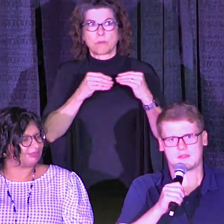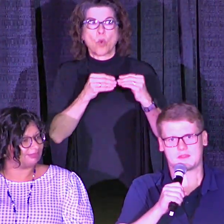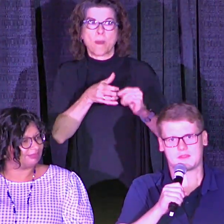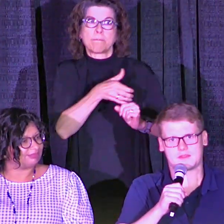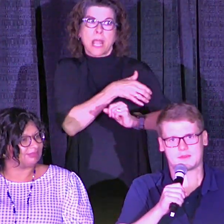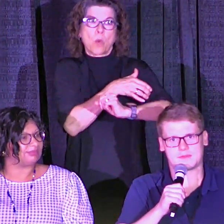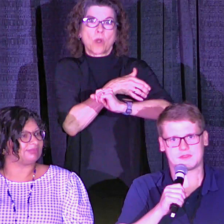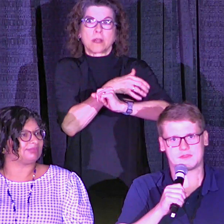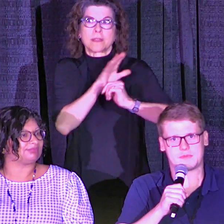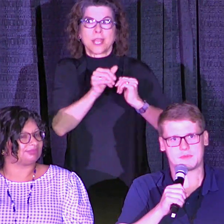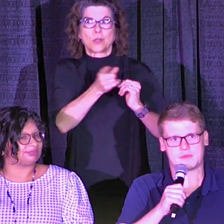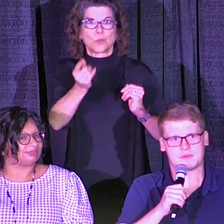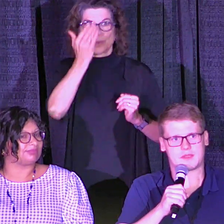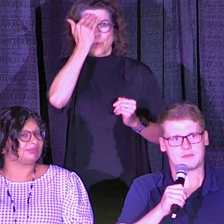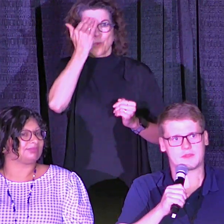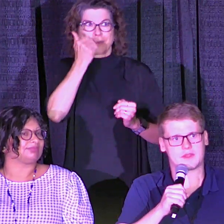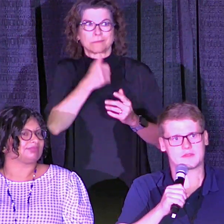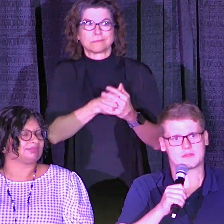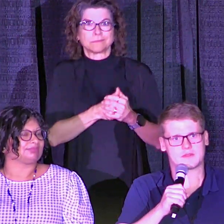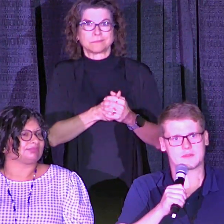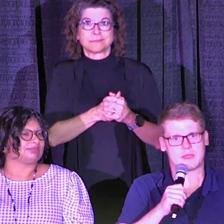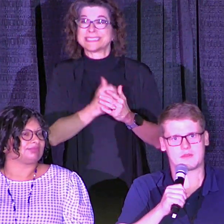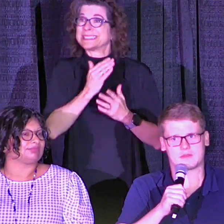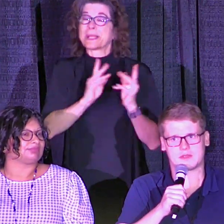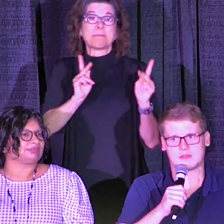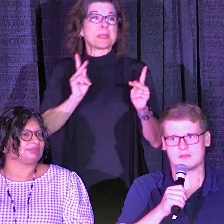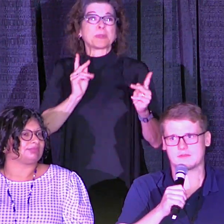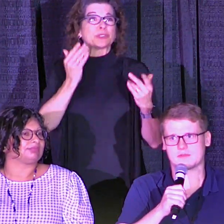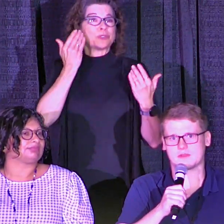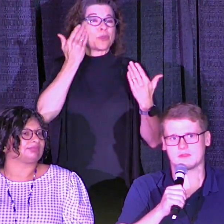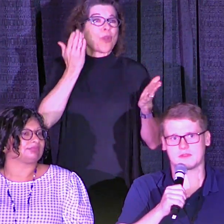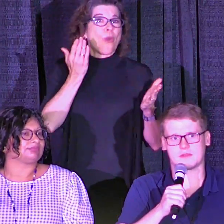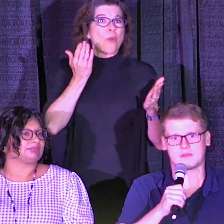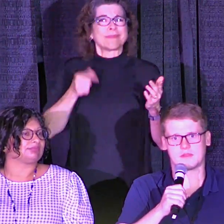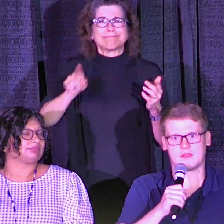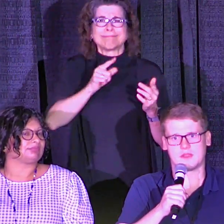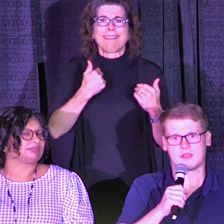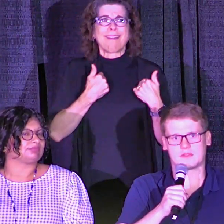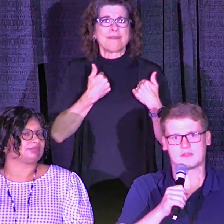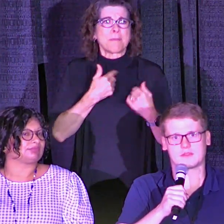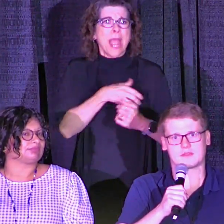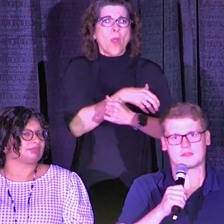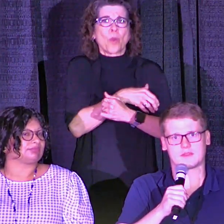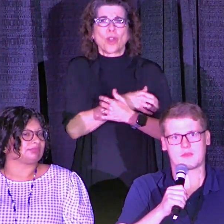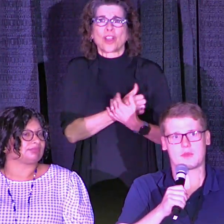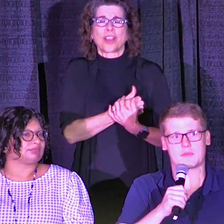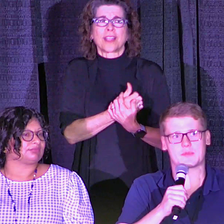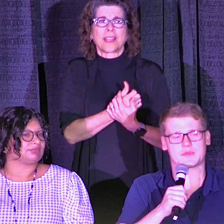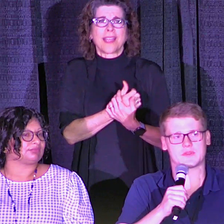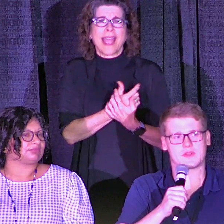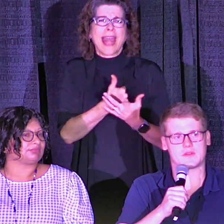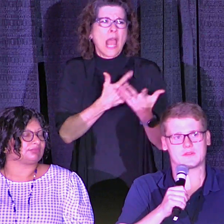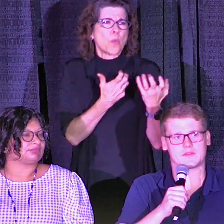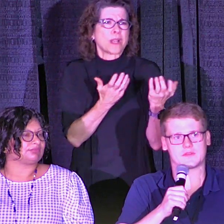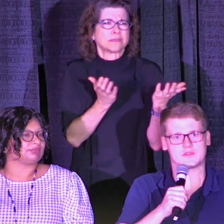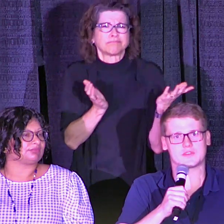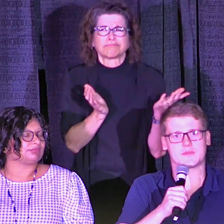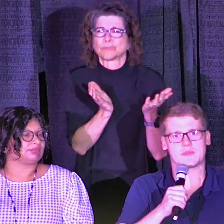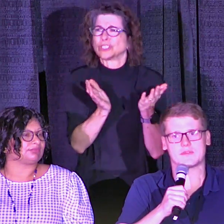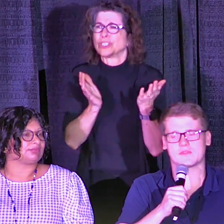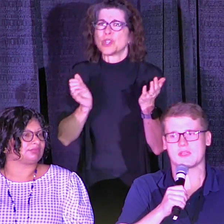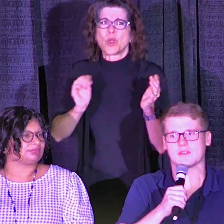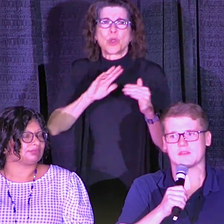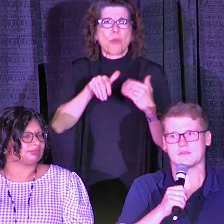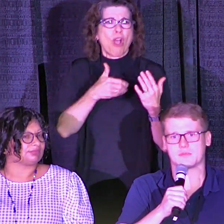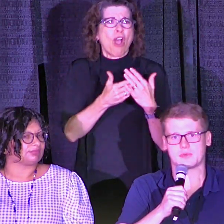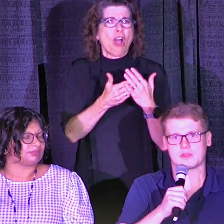think. A lot of times I see people not realize the power they have, and I think I want people to know you shouldn't